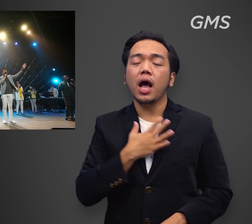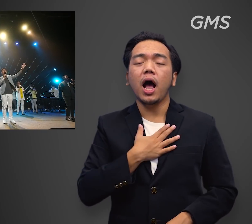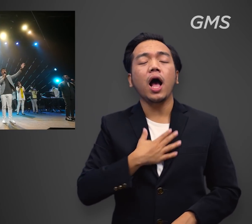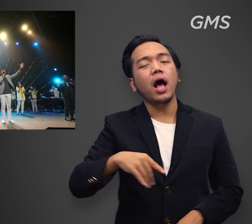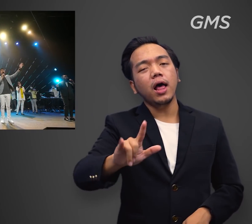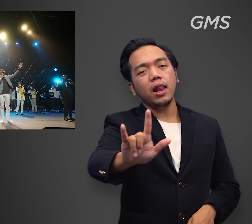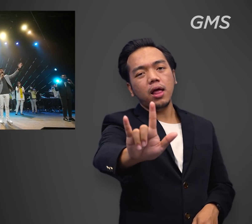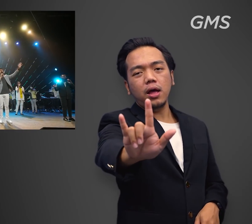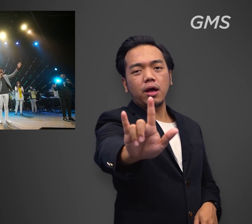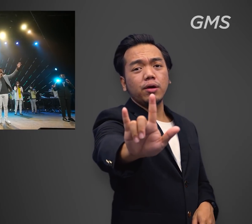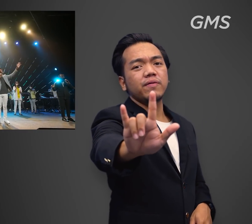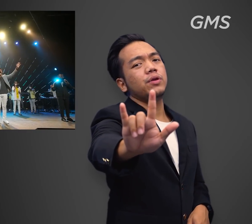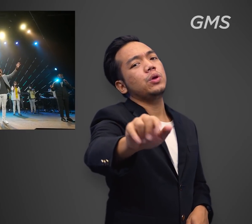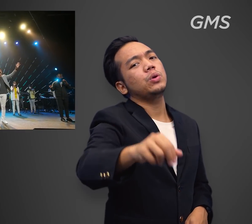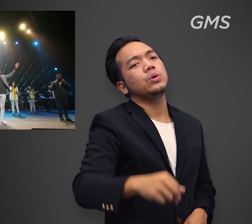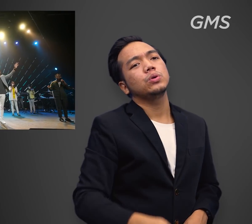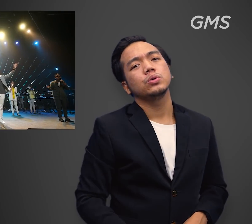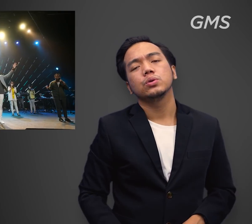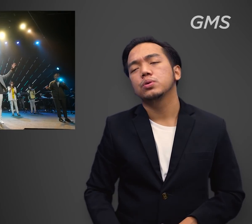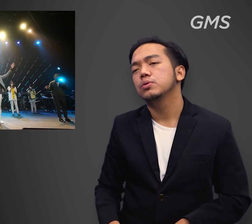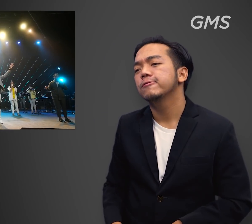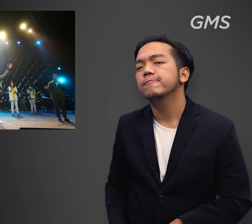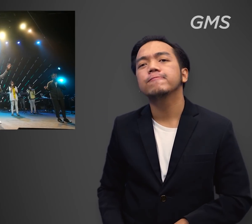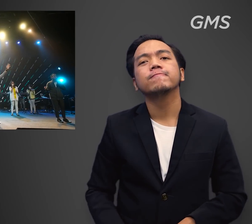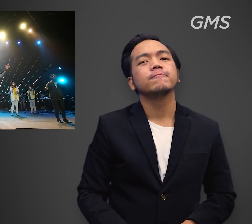Jesus, I love you.